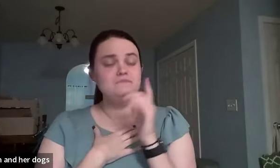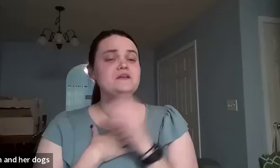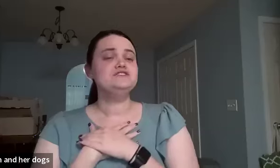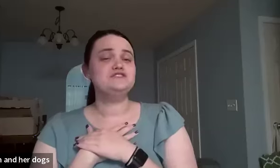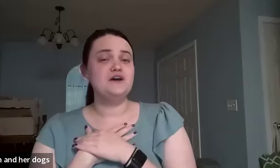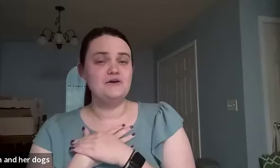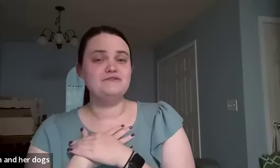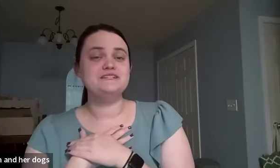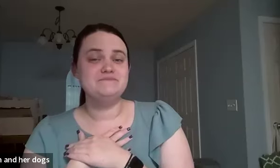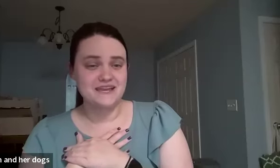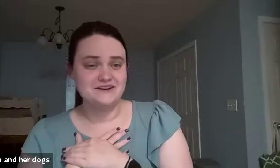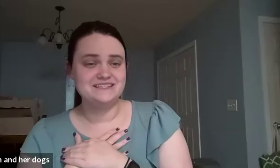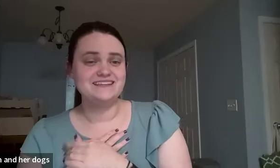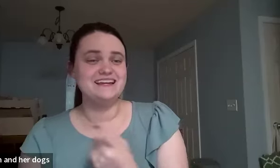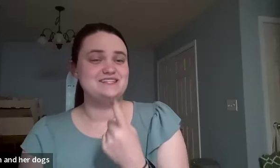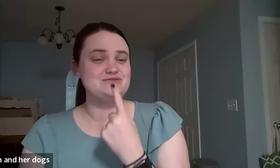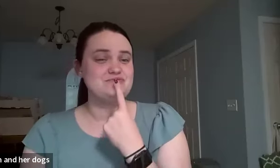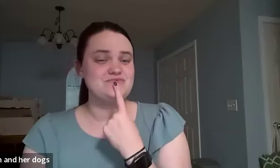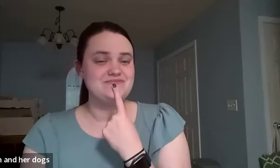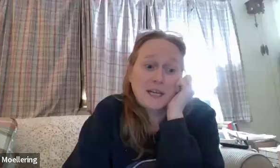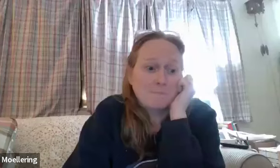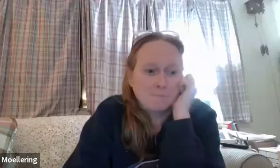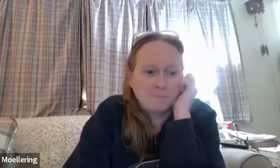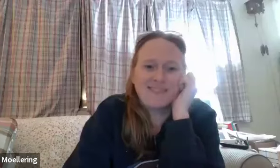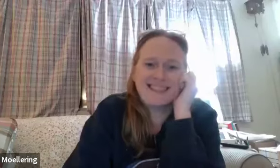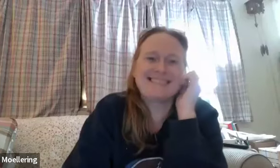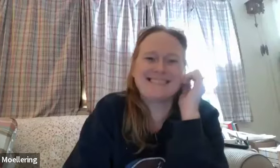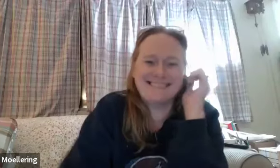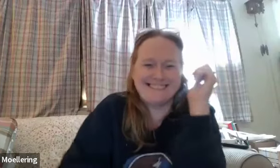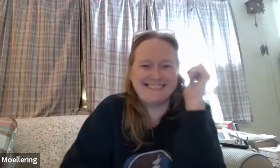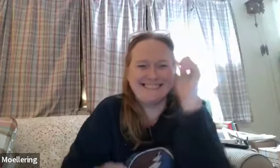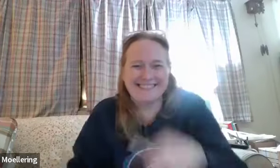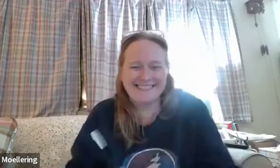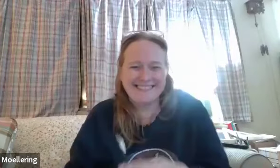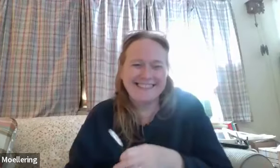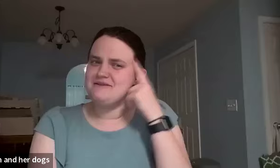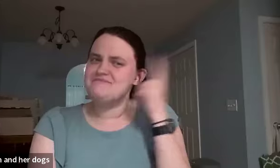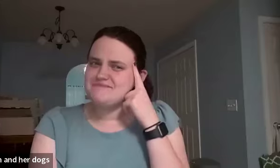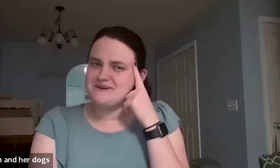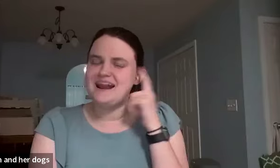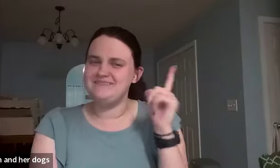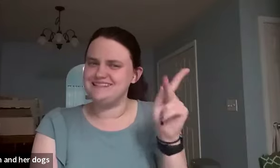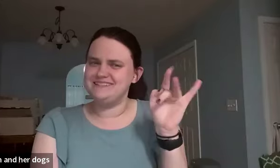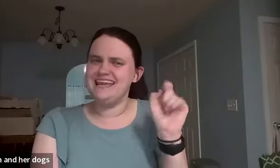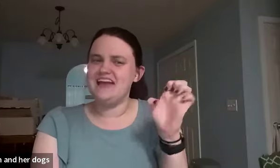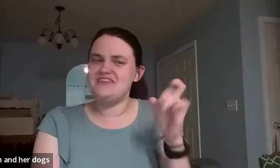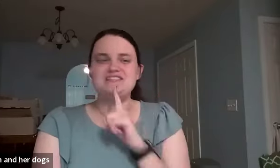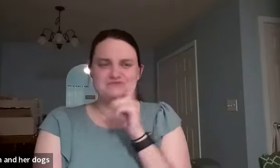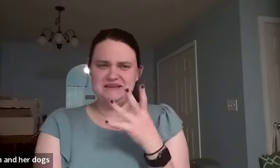right. So for tomatoes, the sign It's is insulting. See, I was gonna say, I remember, and I was like, Miss Katie, I think it's really